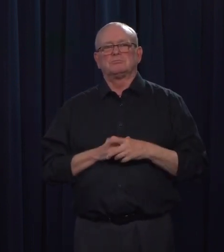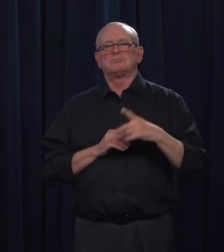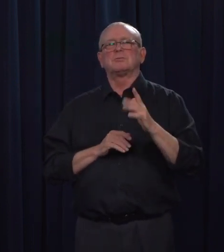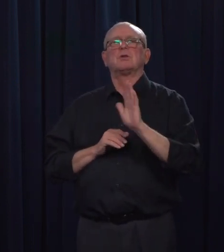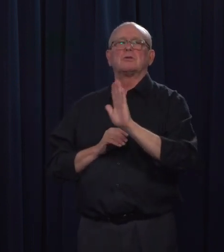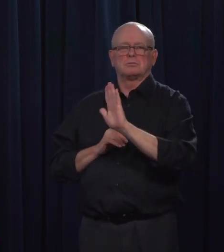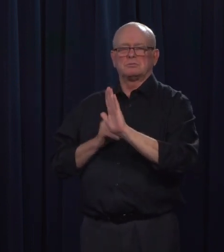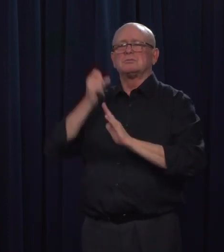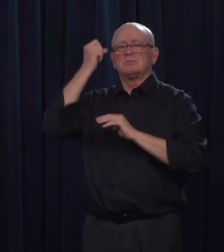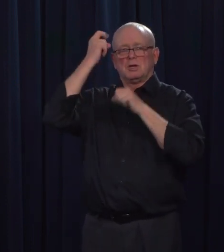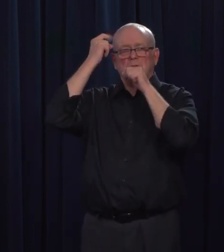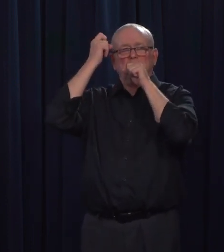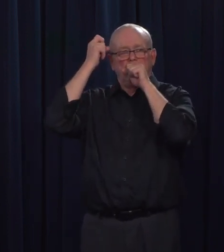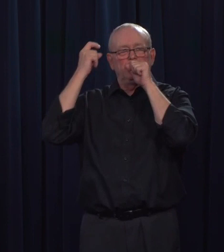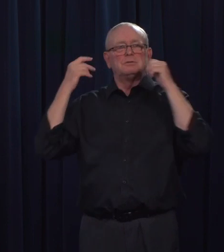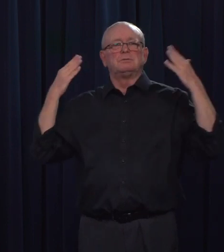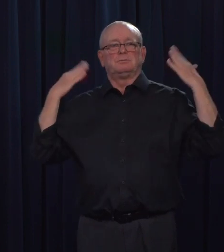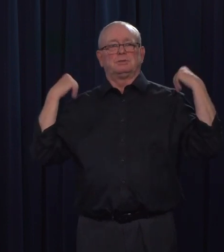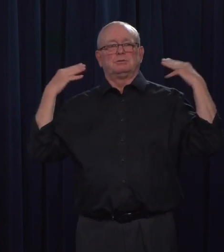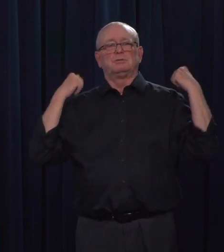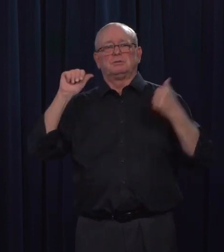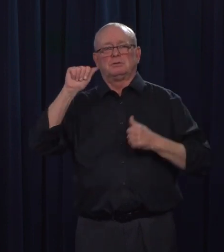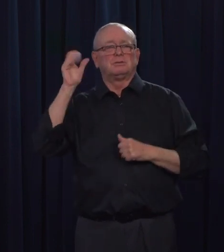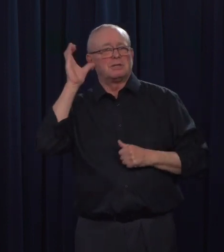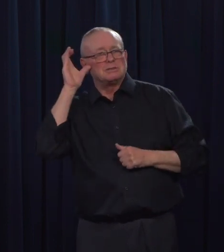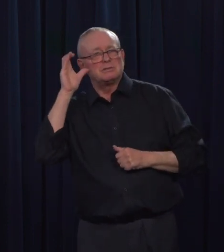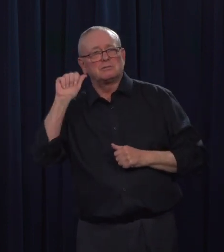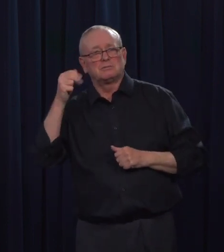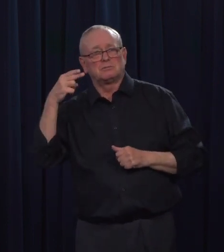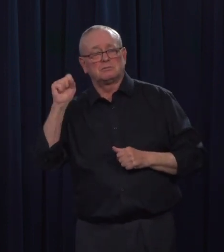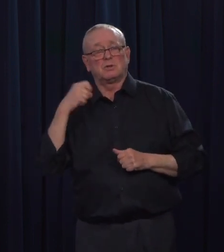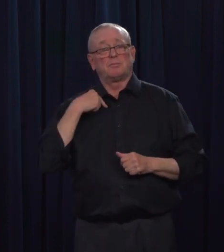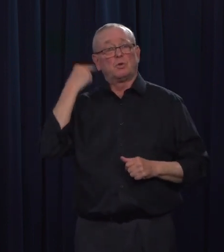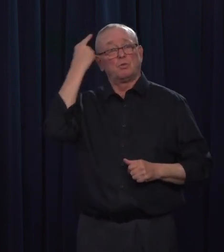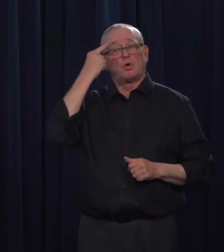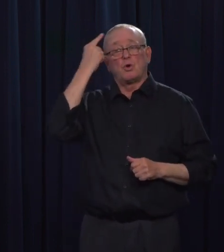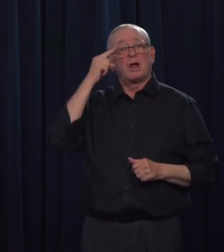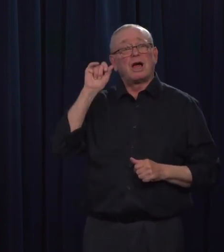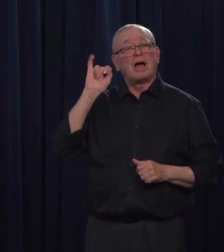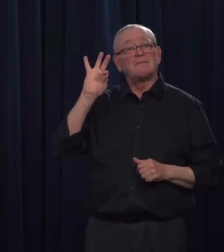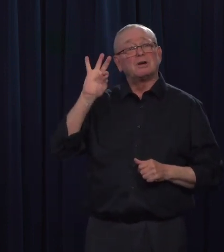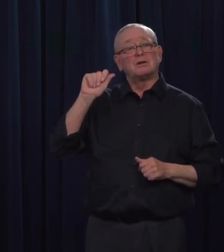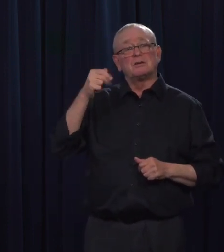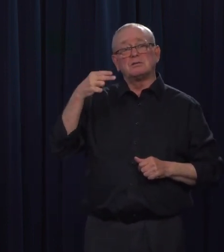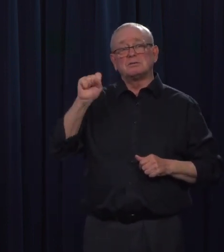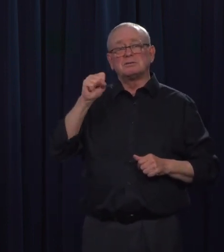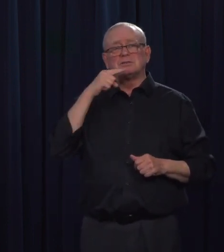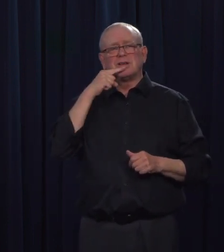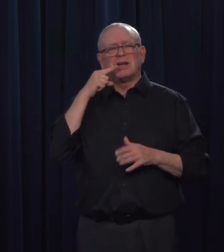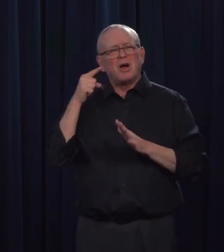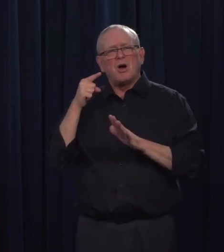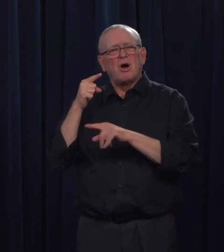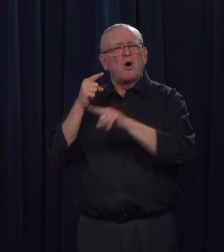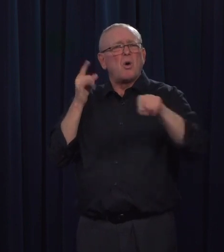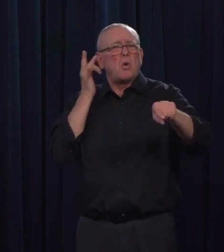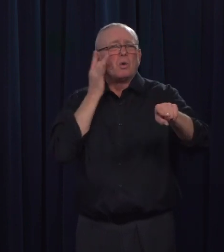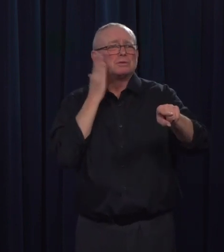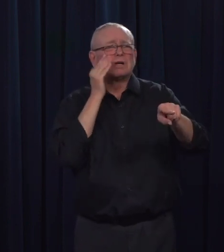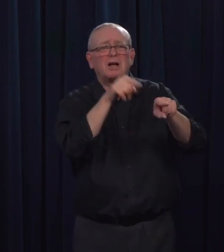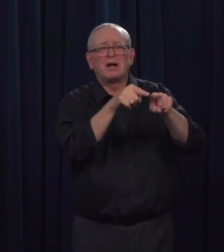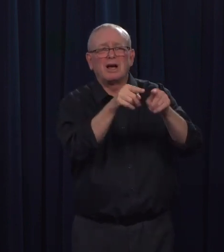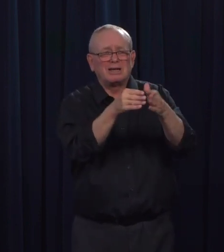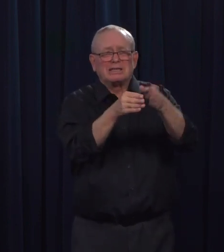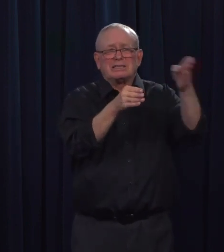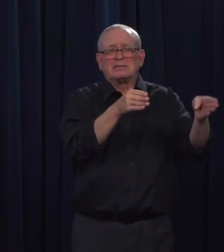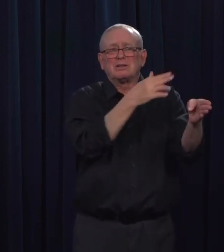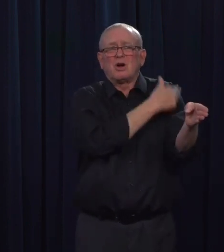over this hotel that's right beside the hospital? Could the government do that if it wanted to? So the legal powers set out in the Public Health